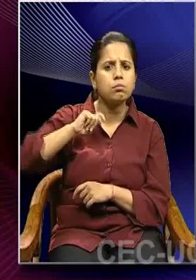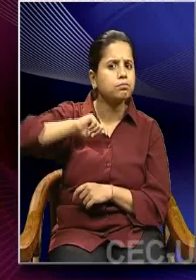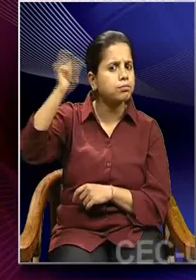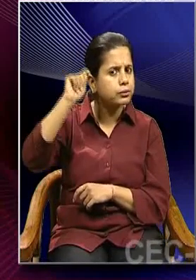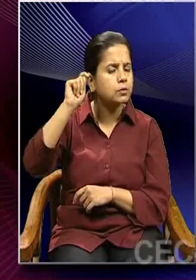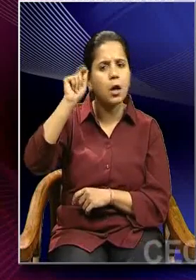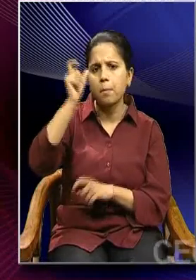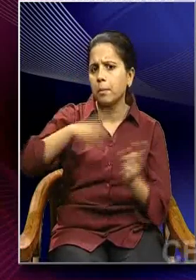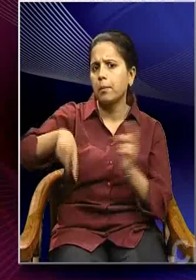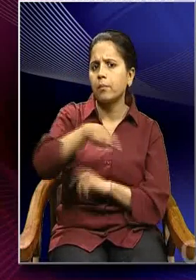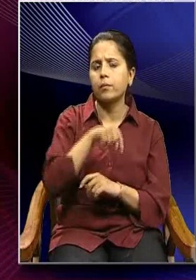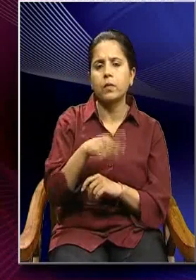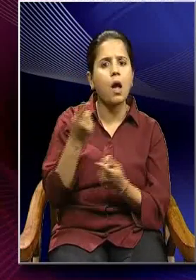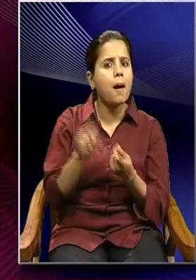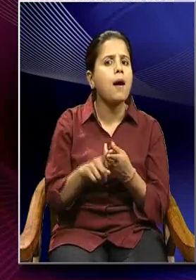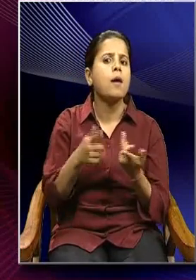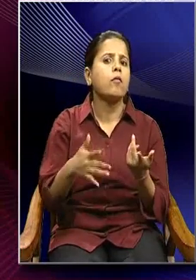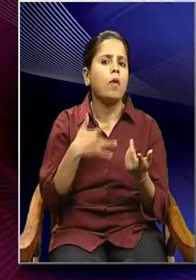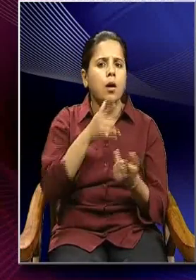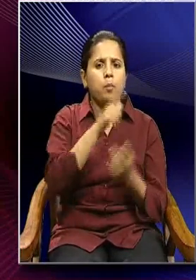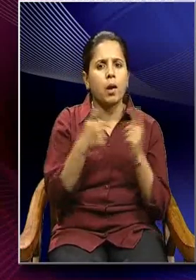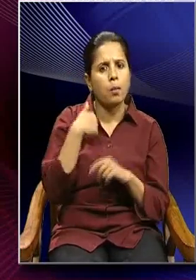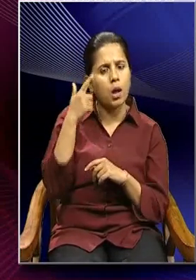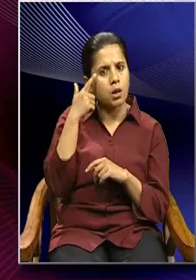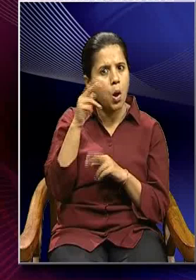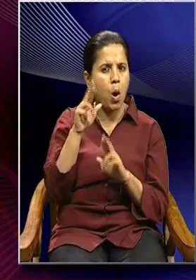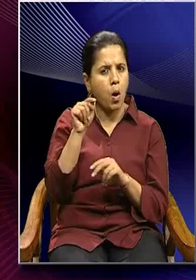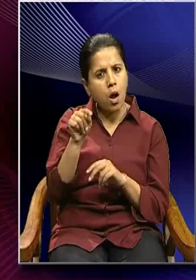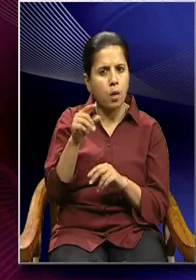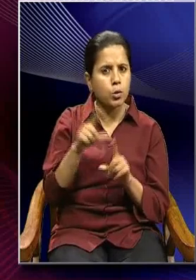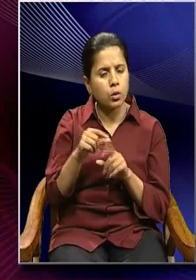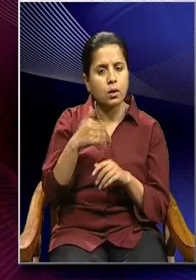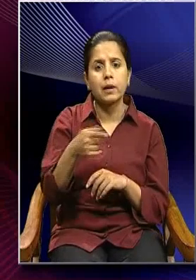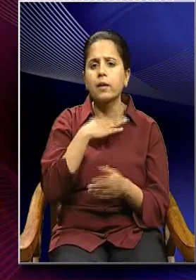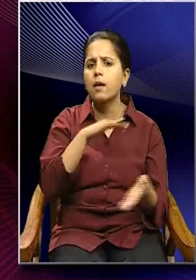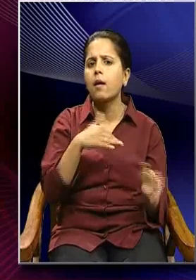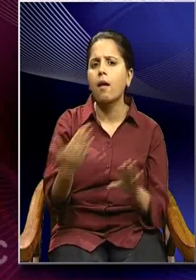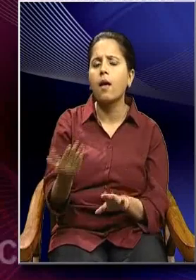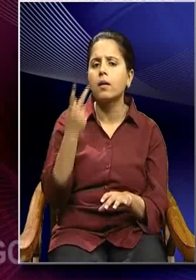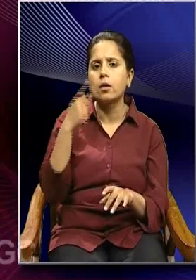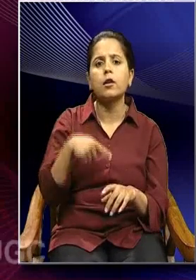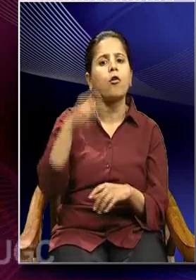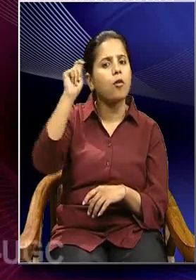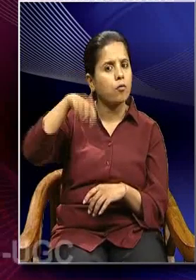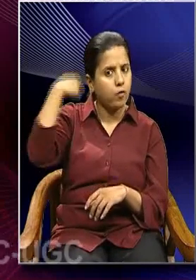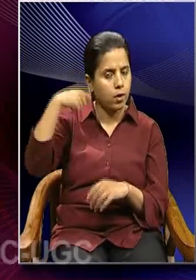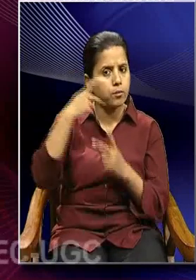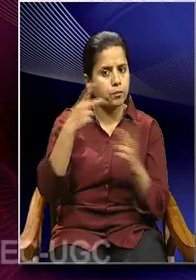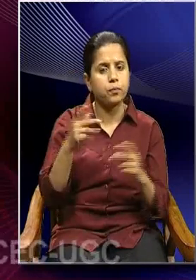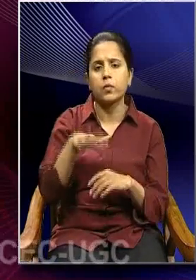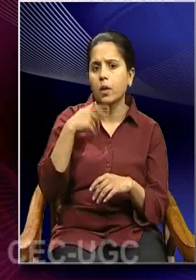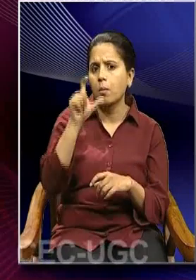basically became some sort of a spectacle. So the way death was being treated in this film and how